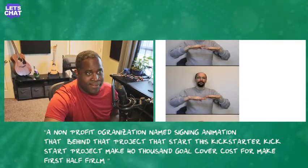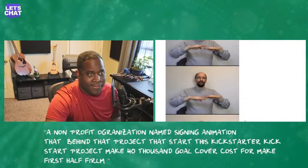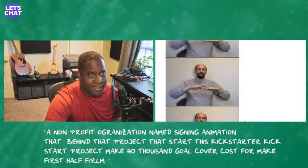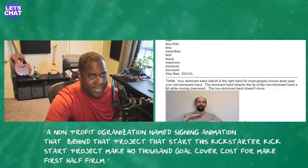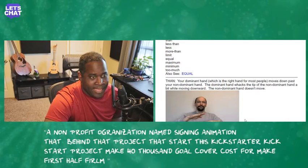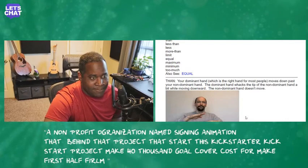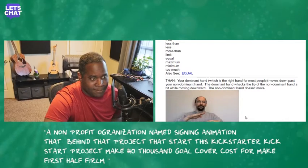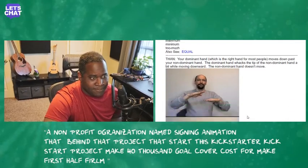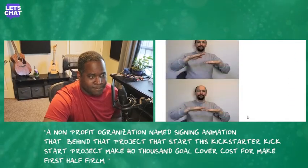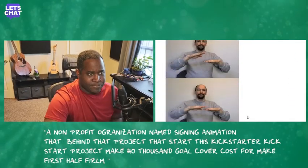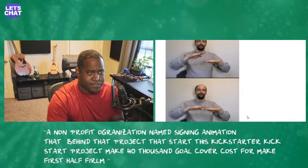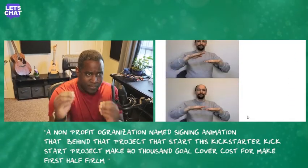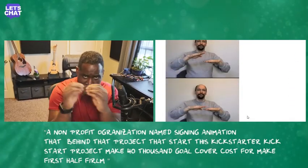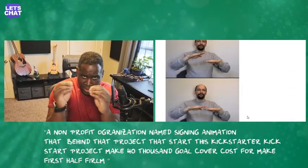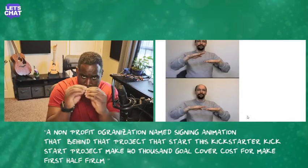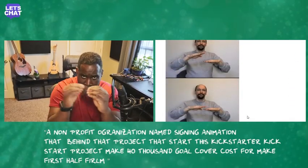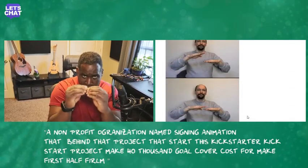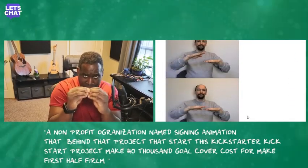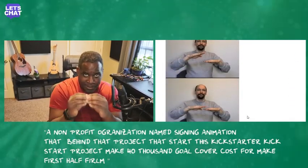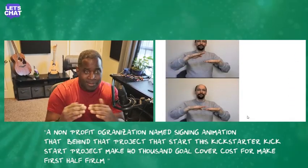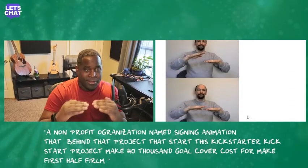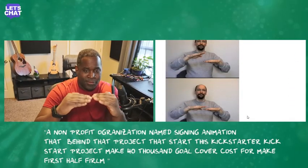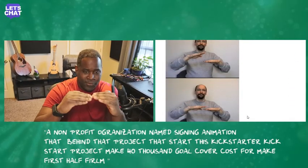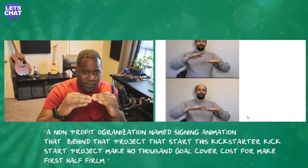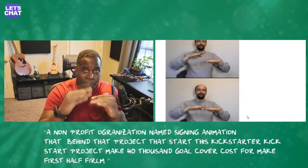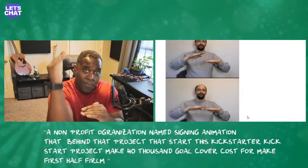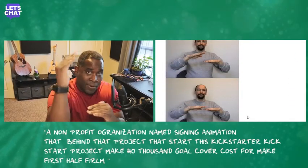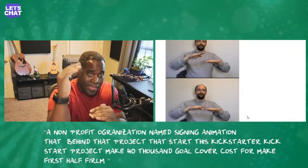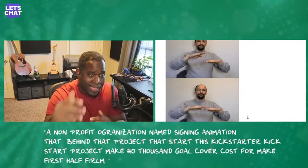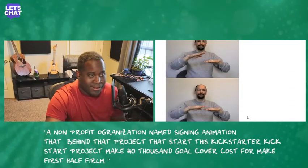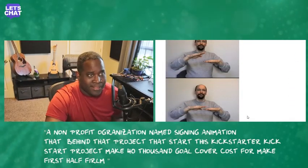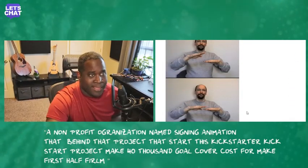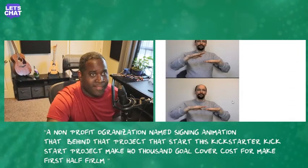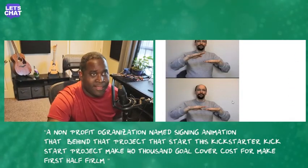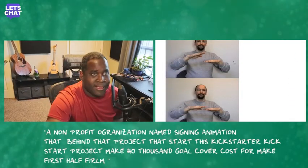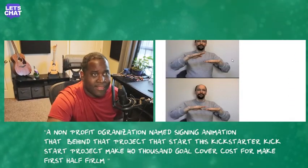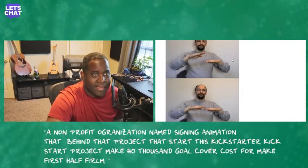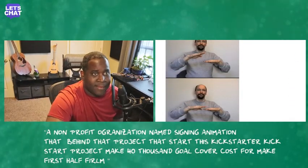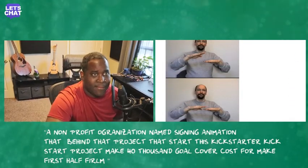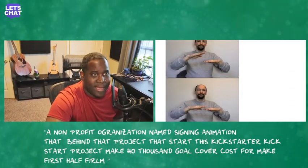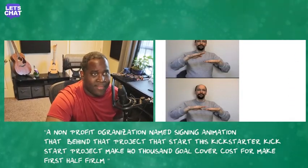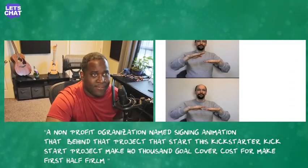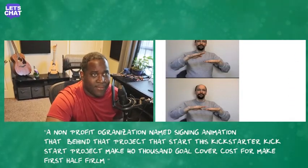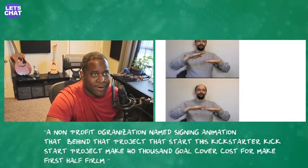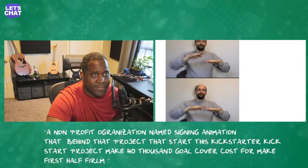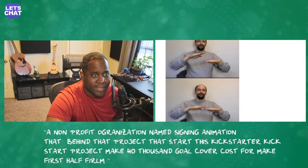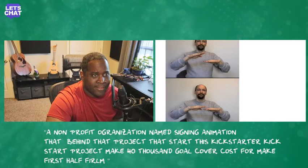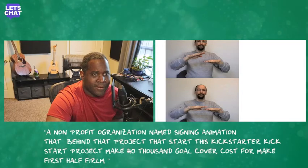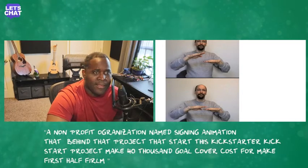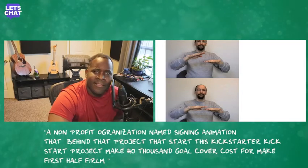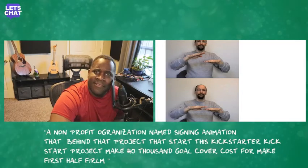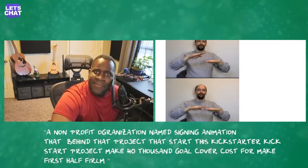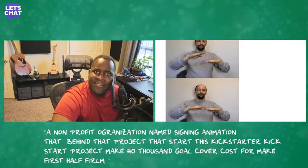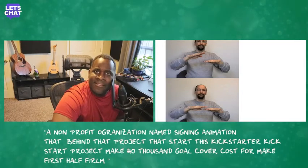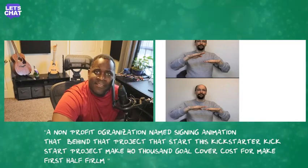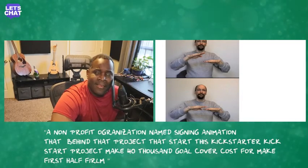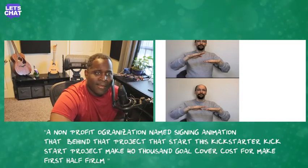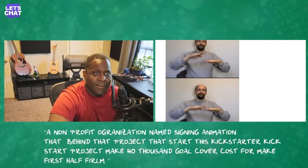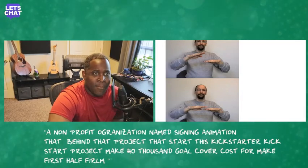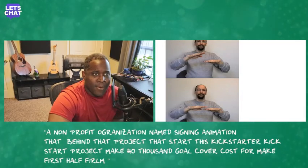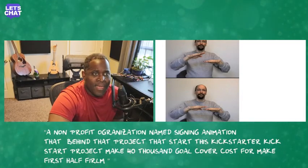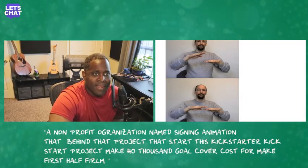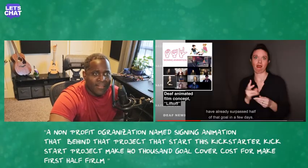than, that's how you sign than. More, so more than. They combine the two words together. Does that make